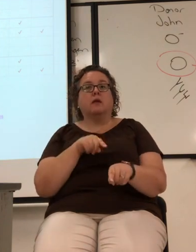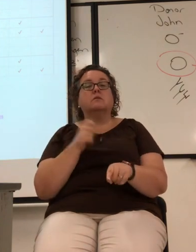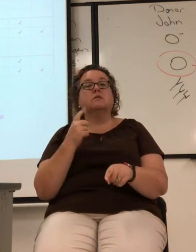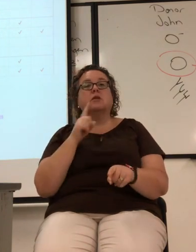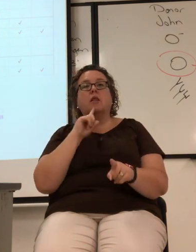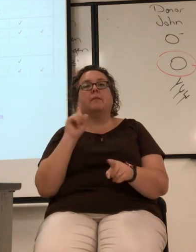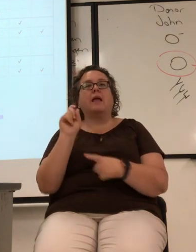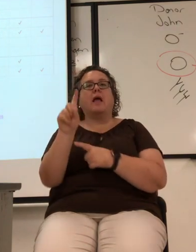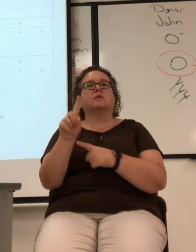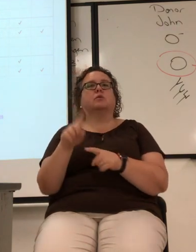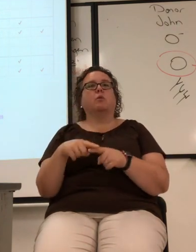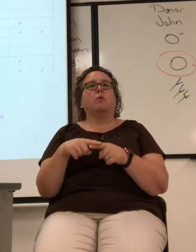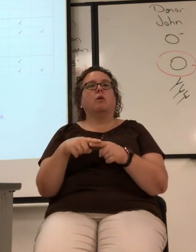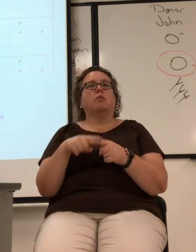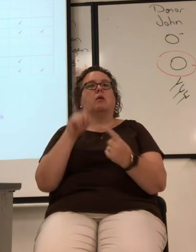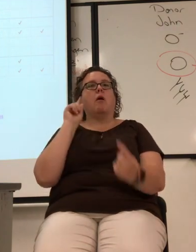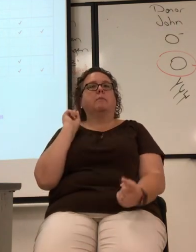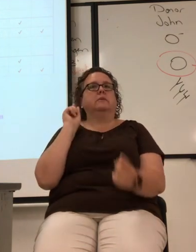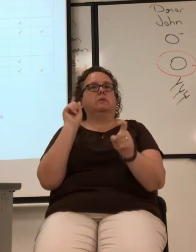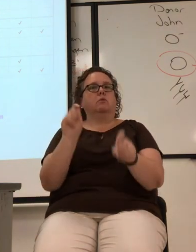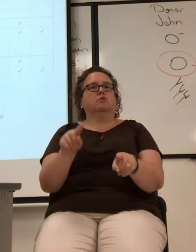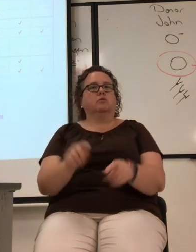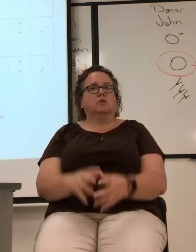you the reverse question.